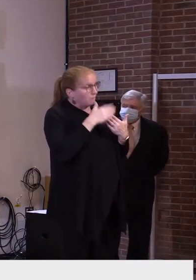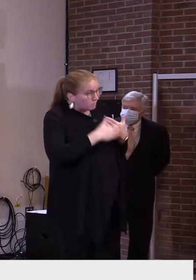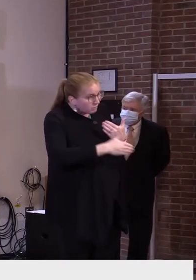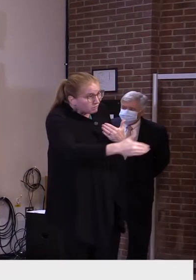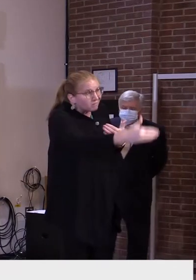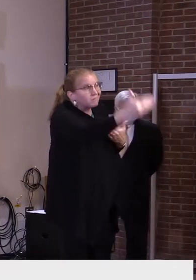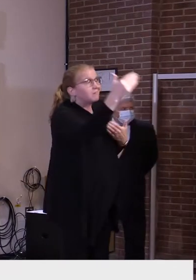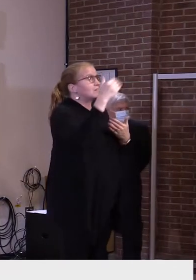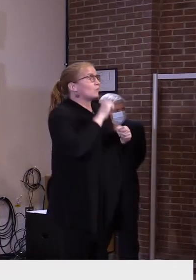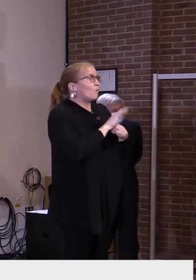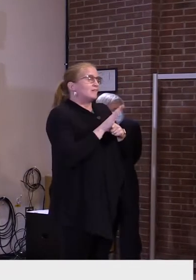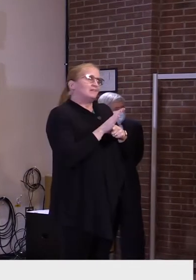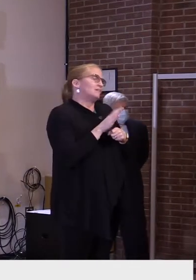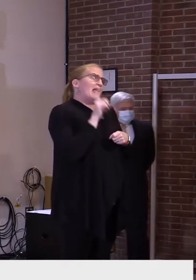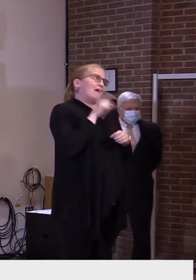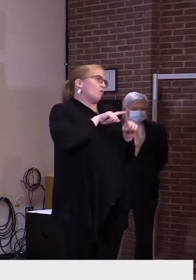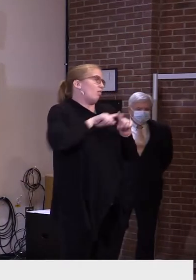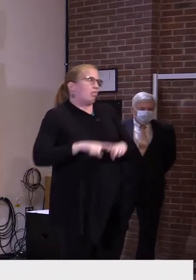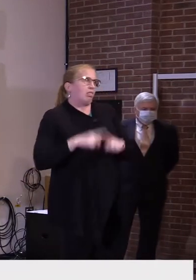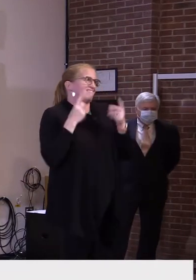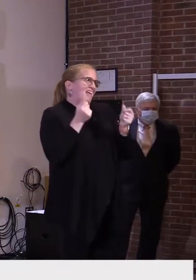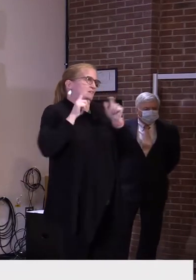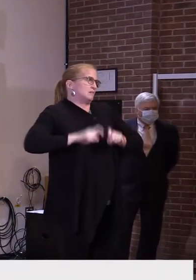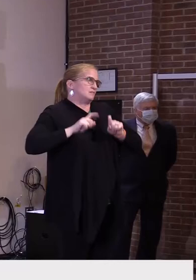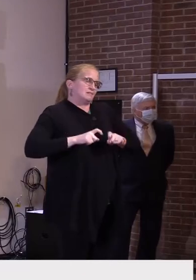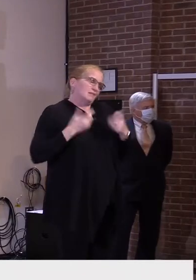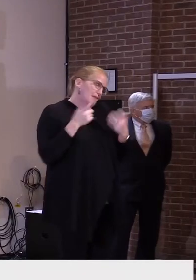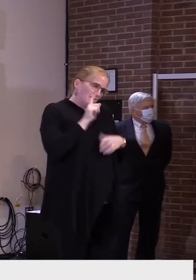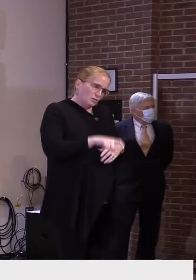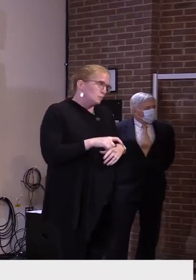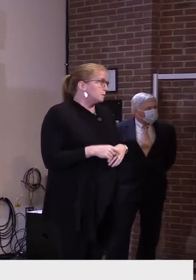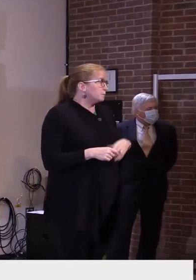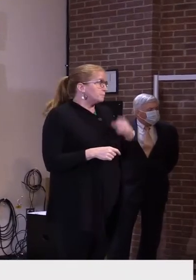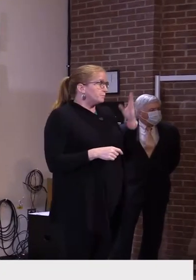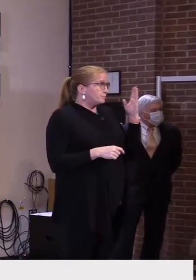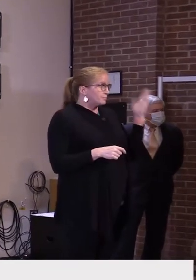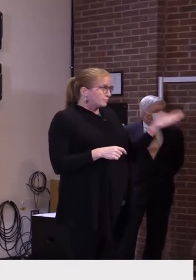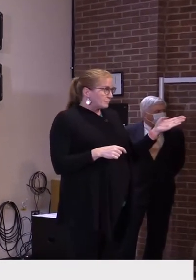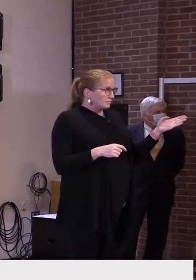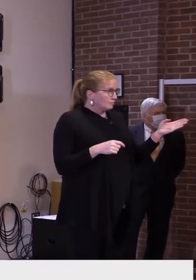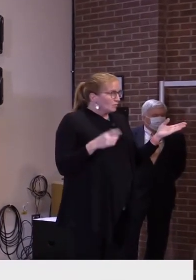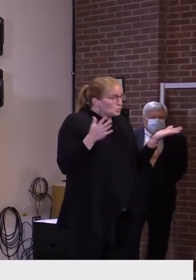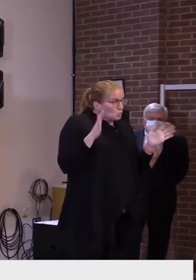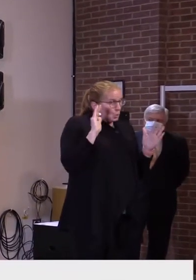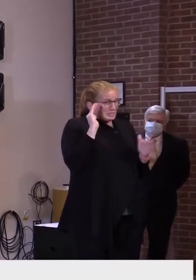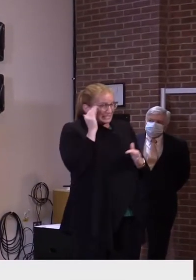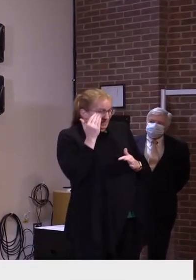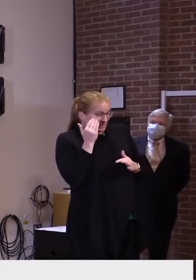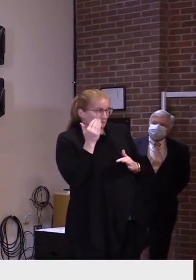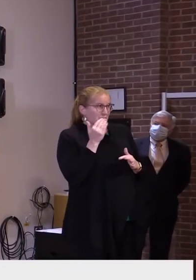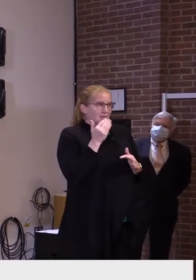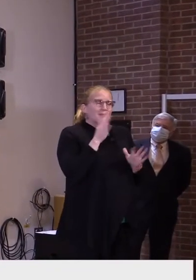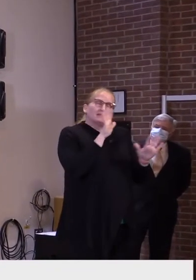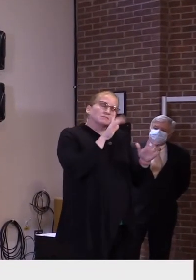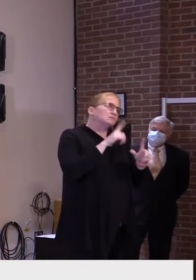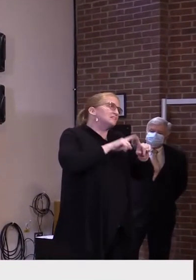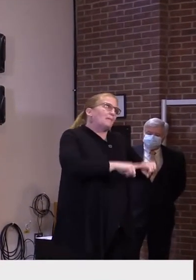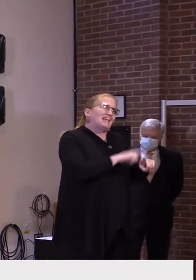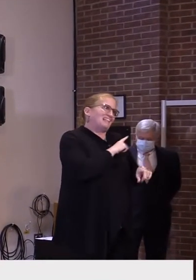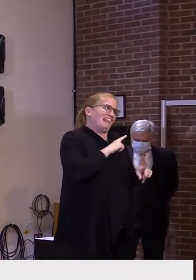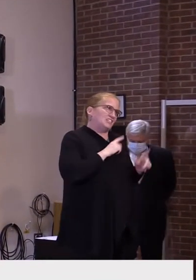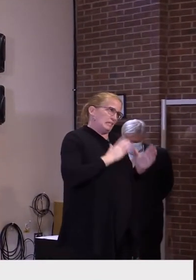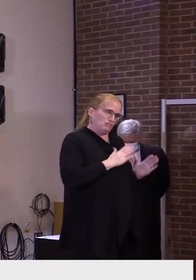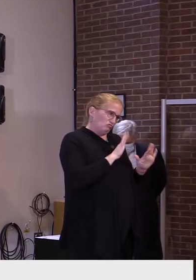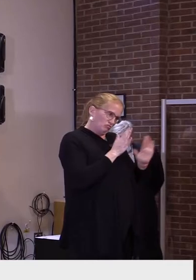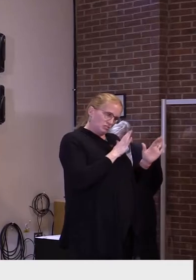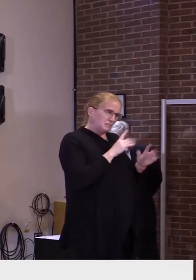I just have a quick question. It seems like we're potentially heading down this road, depending on what the legislature decides to do, where in several weeks